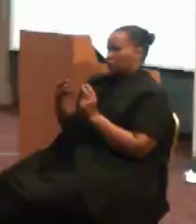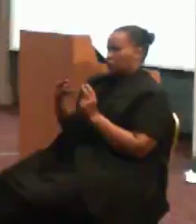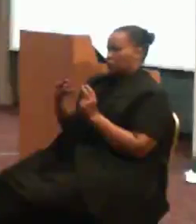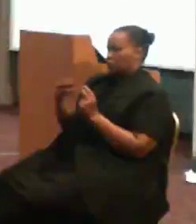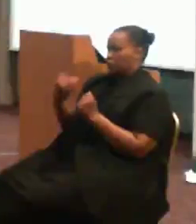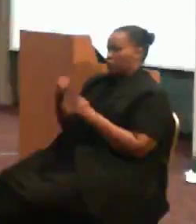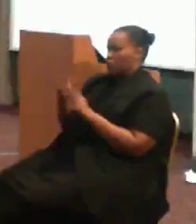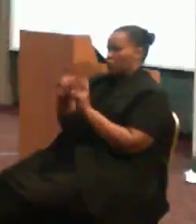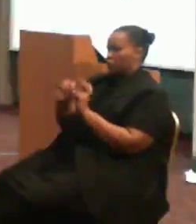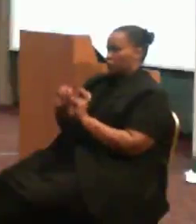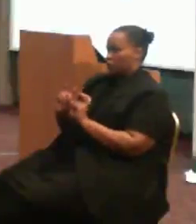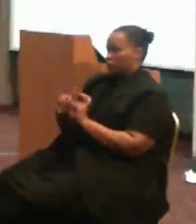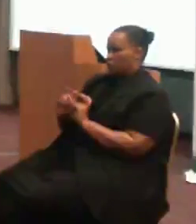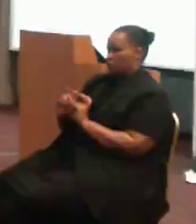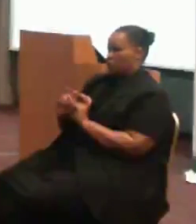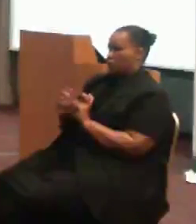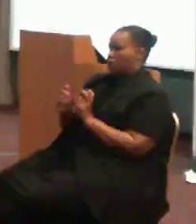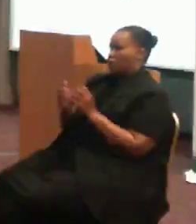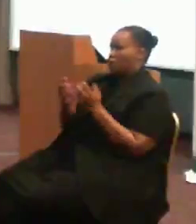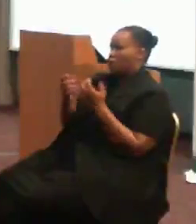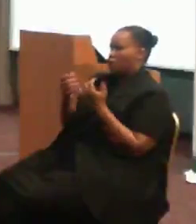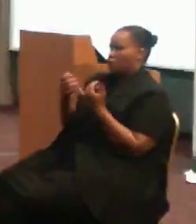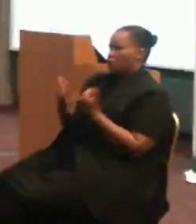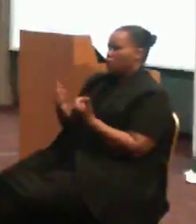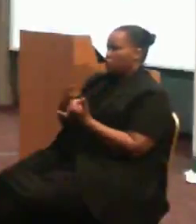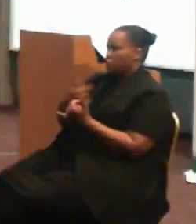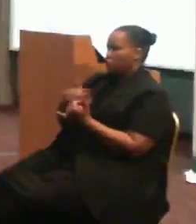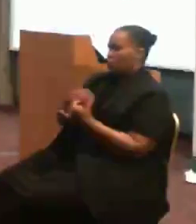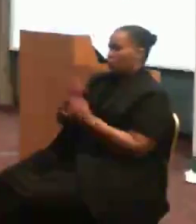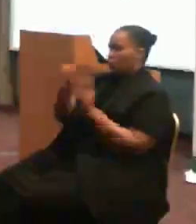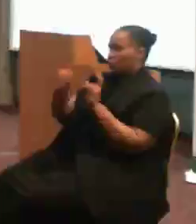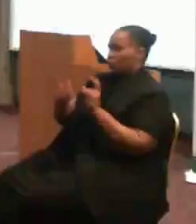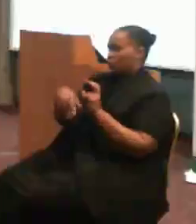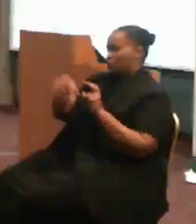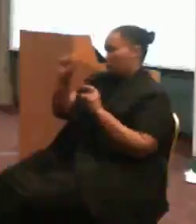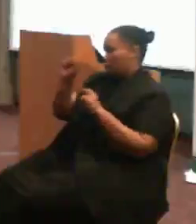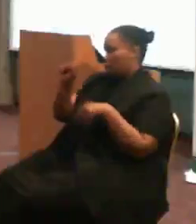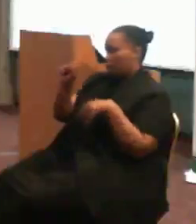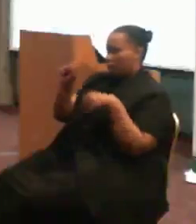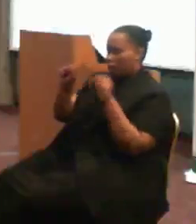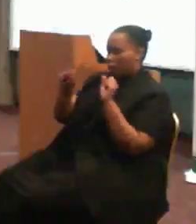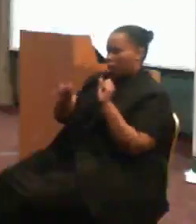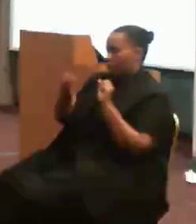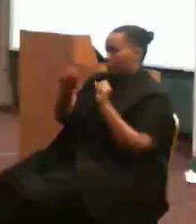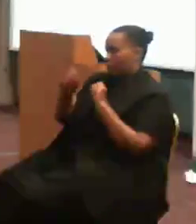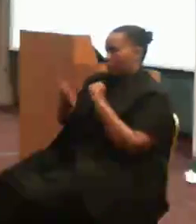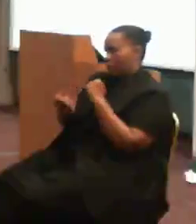and then as a result we had load shedding, all those sort of stuff, and